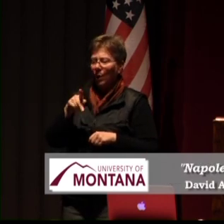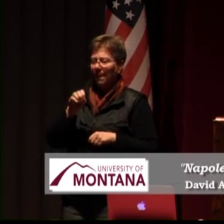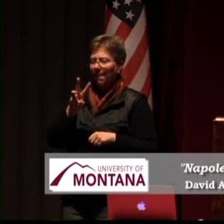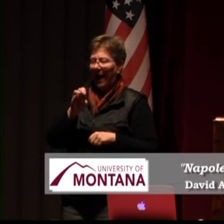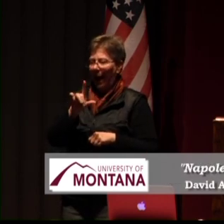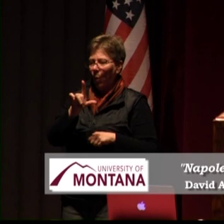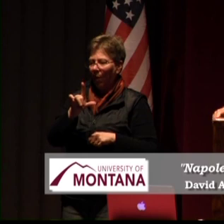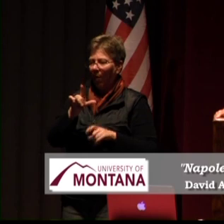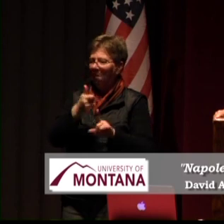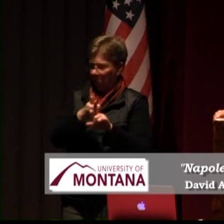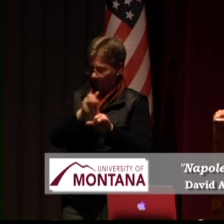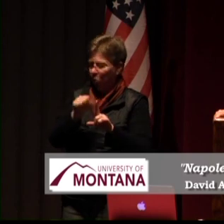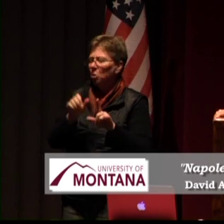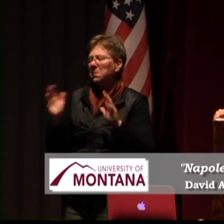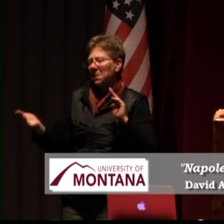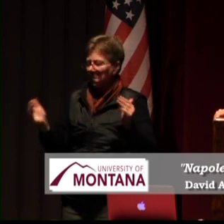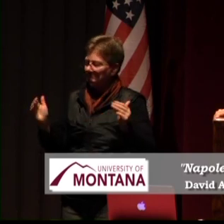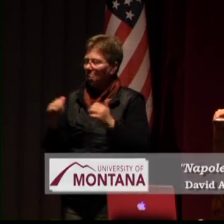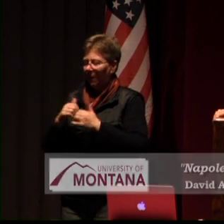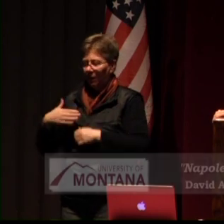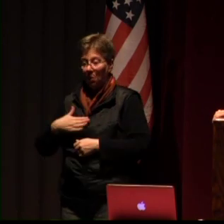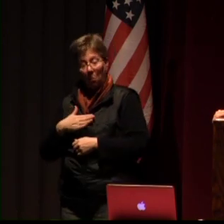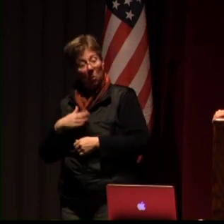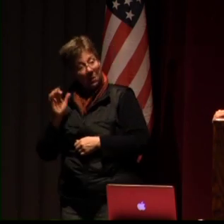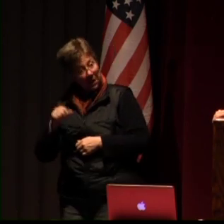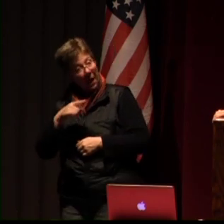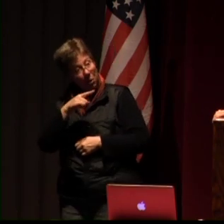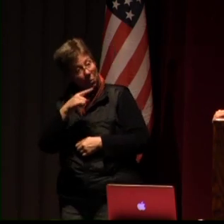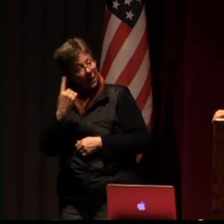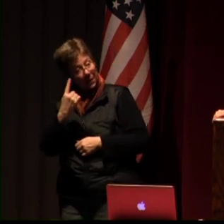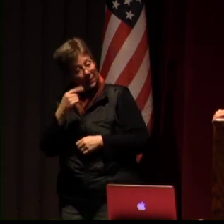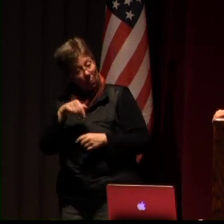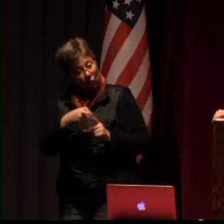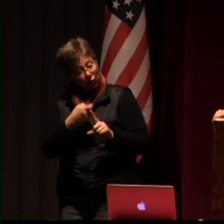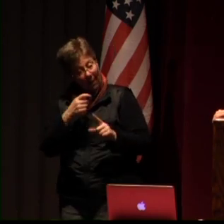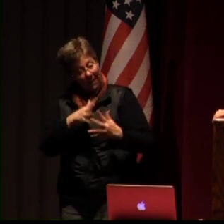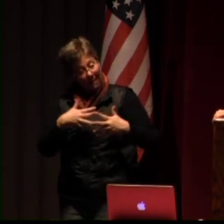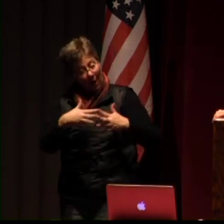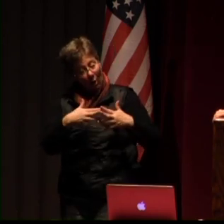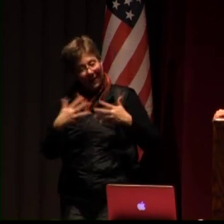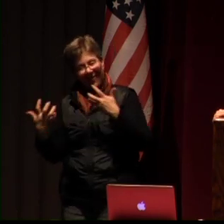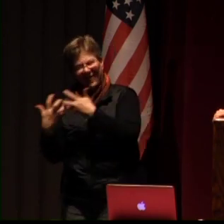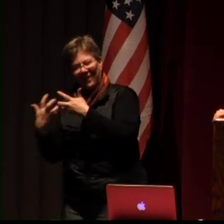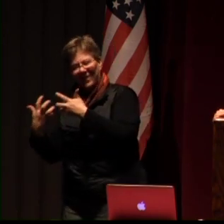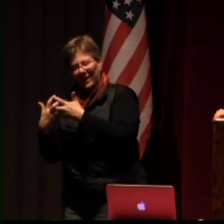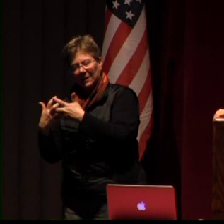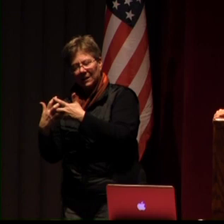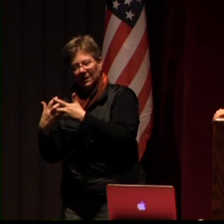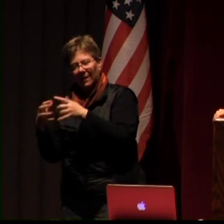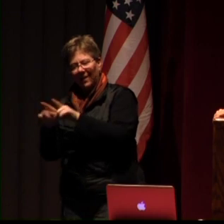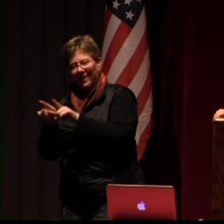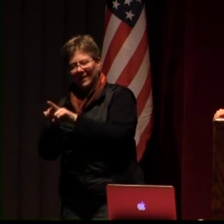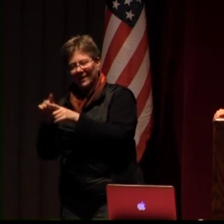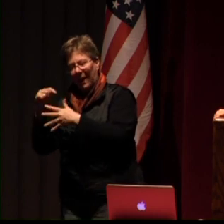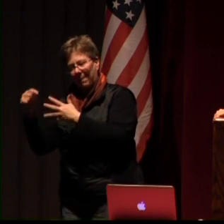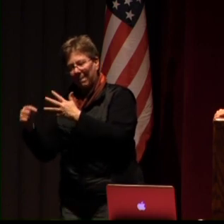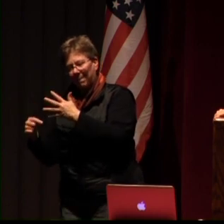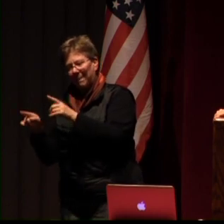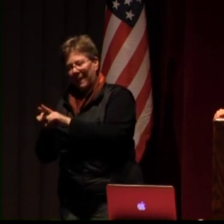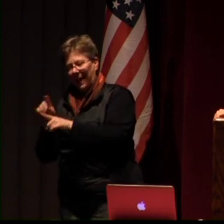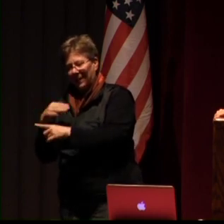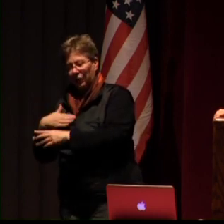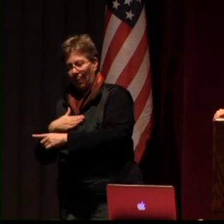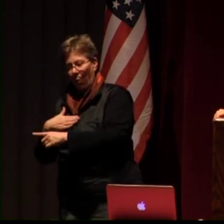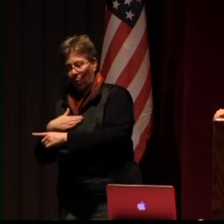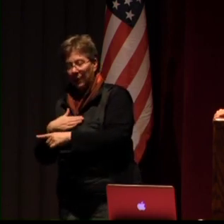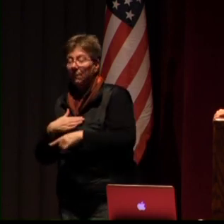we have. Can you think of anyone that comes to your mind that fits all of those characteristics? Well, historically, the person